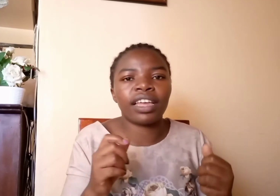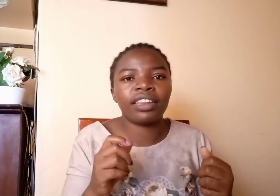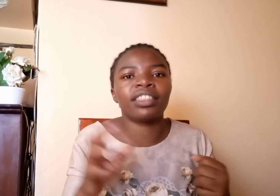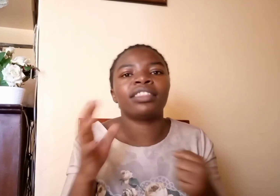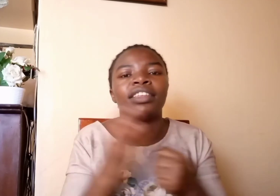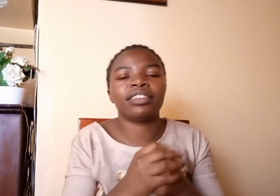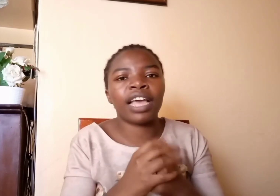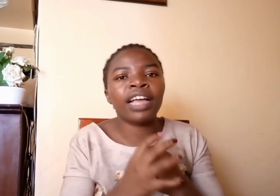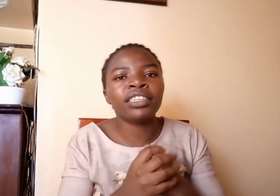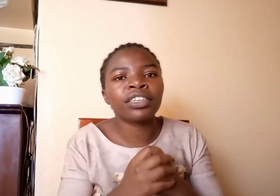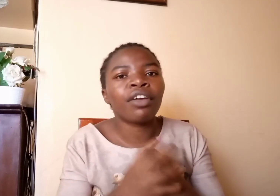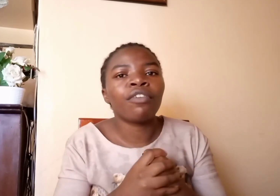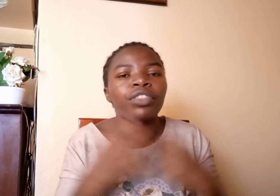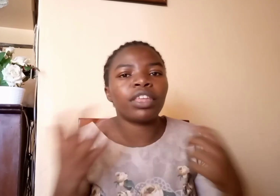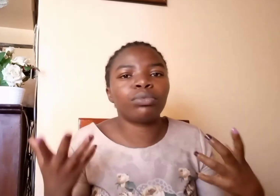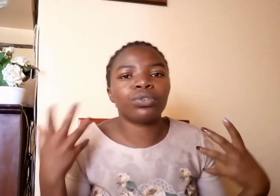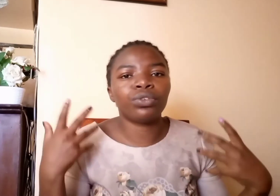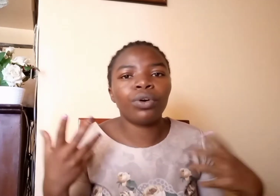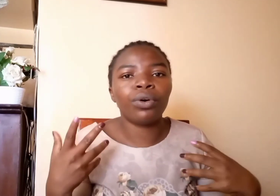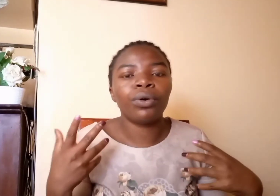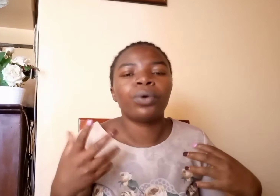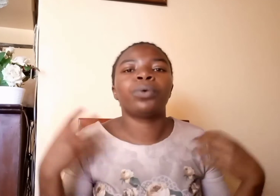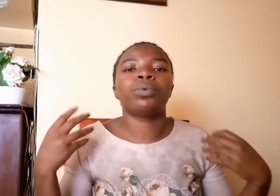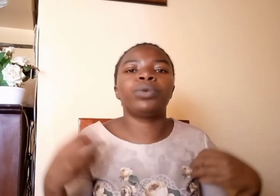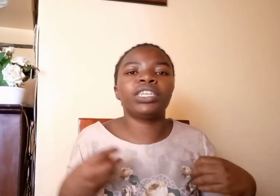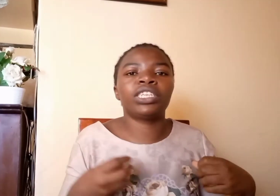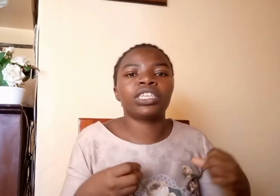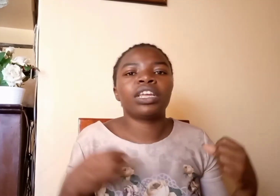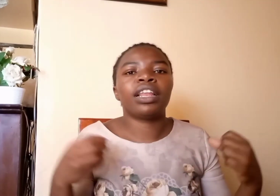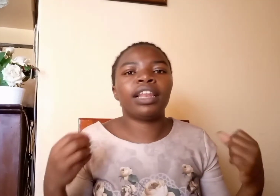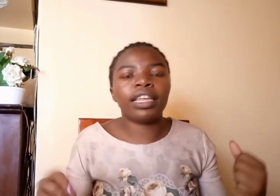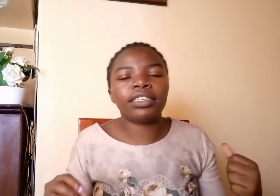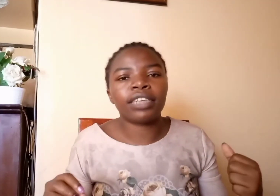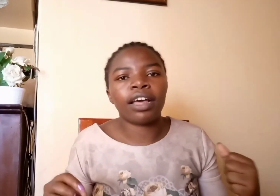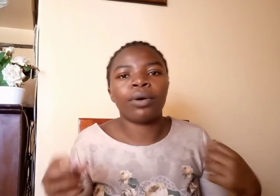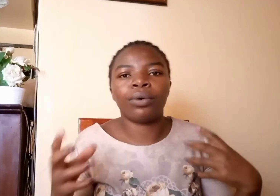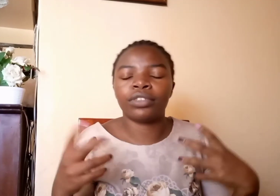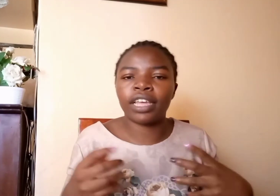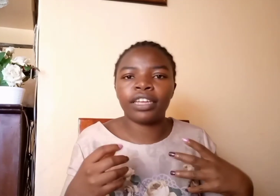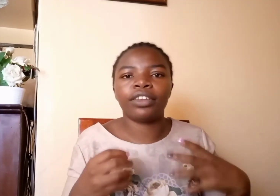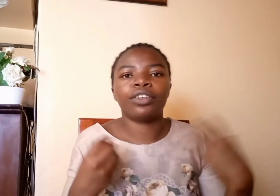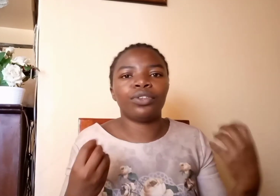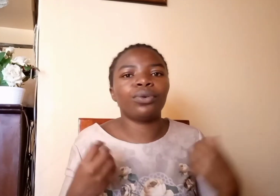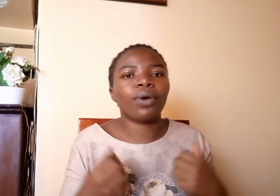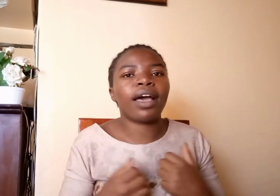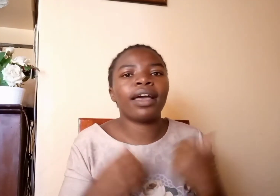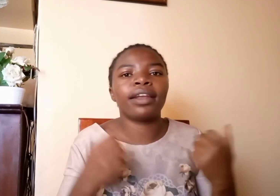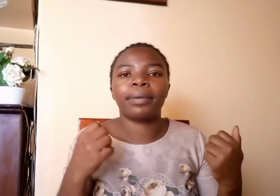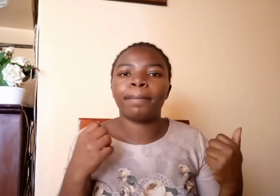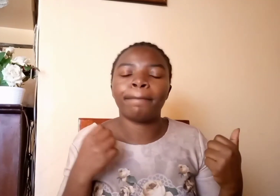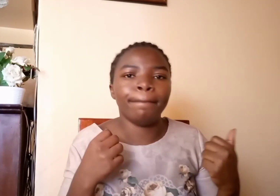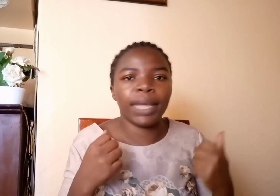sign, then they touch for them to know which letter or sign you are